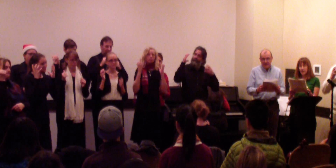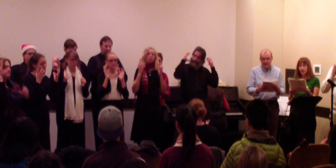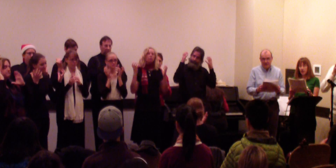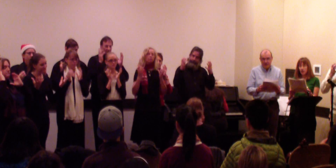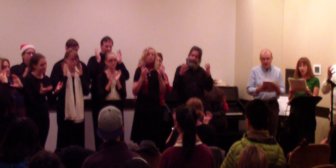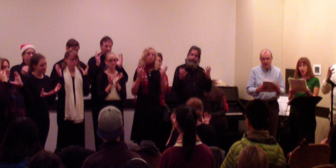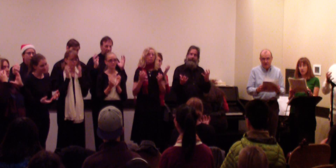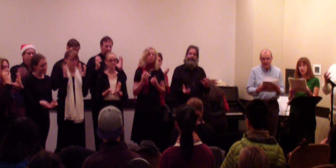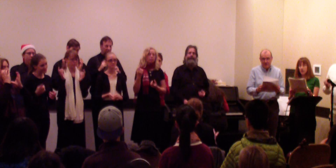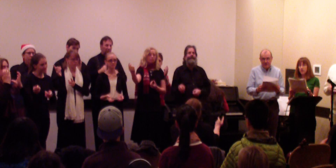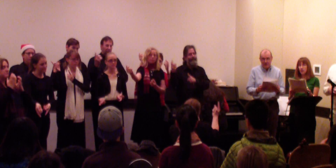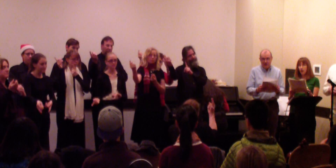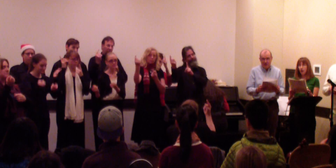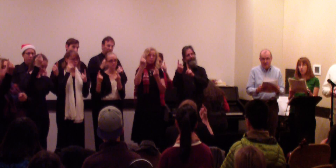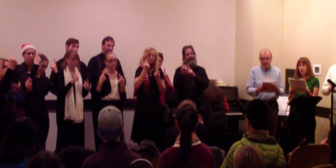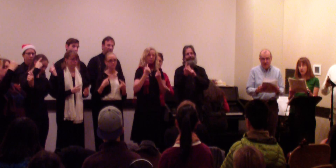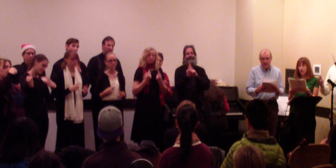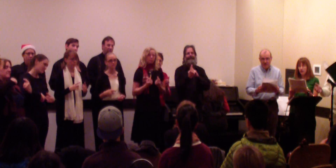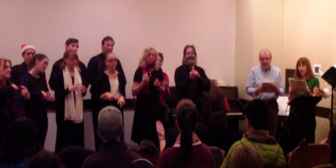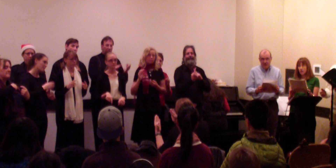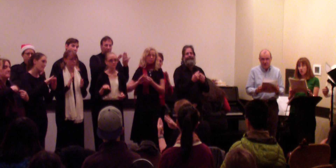Santa Claus is coming to